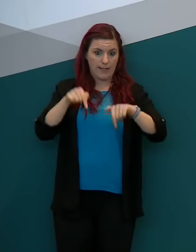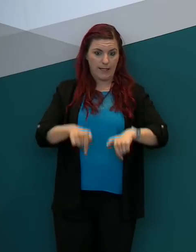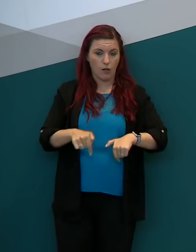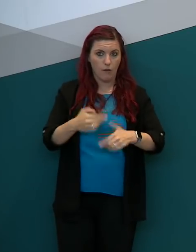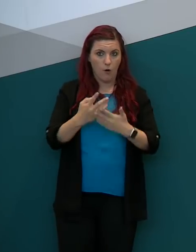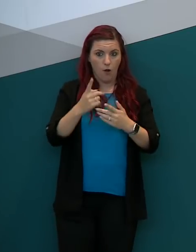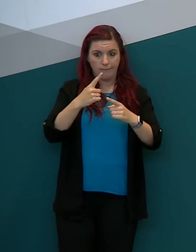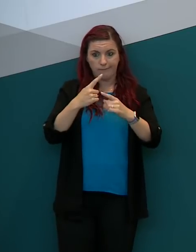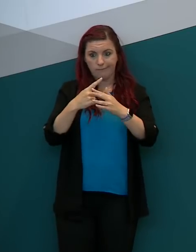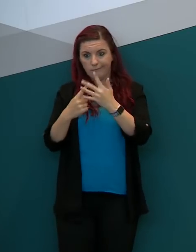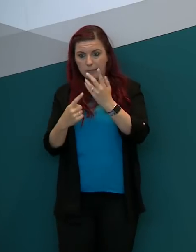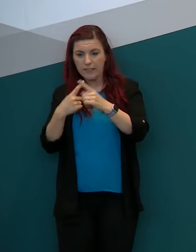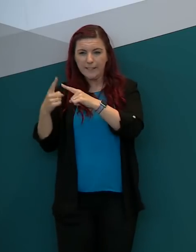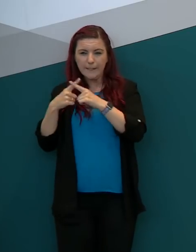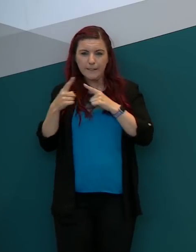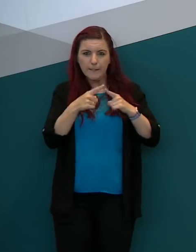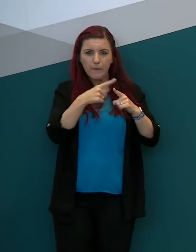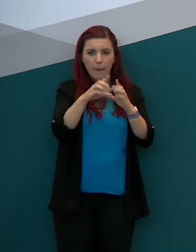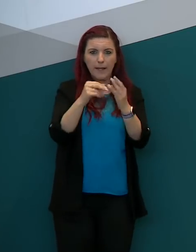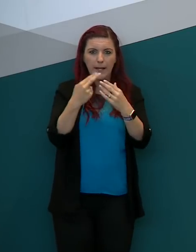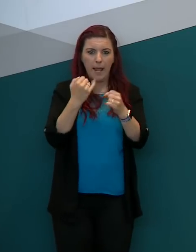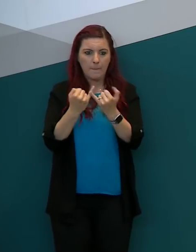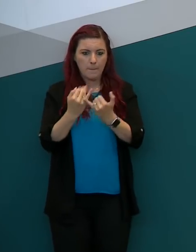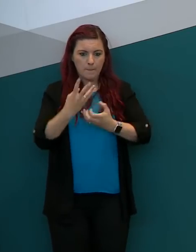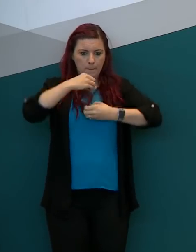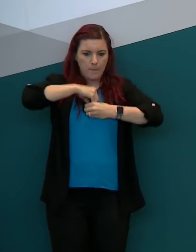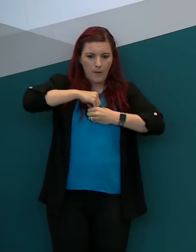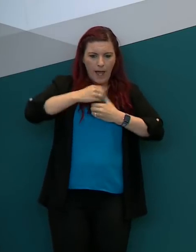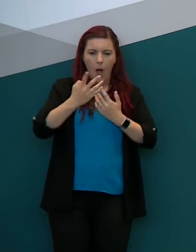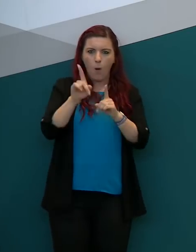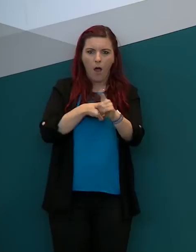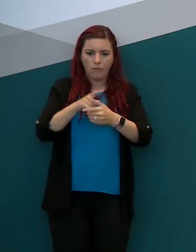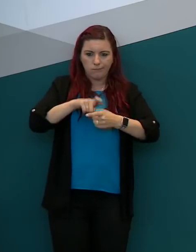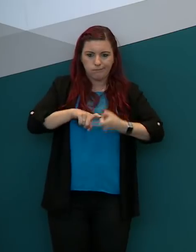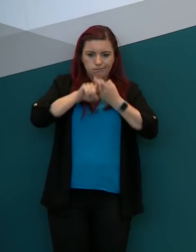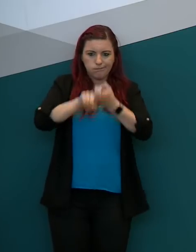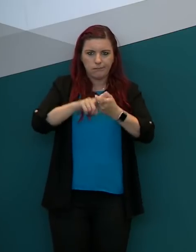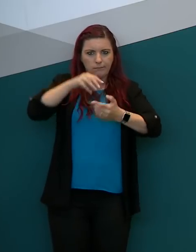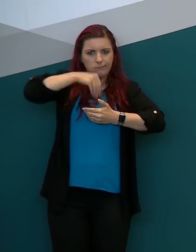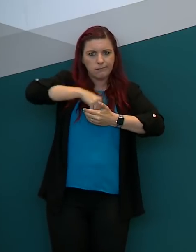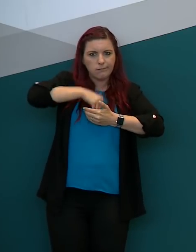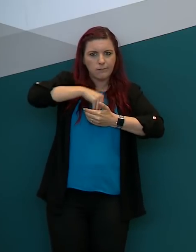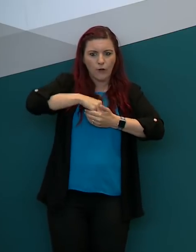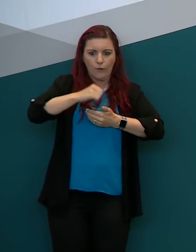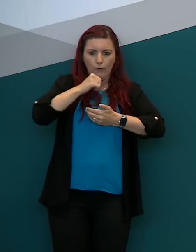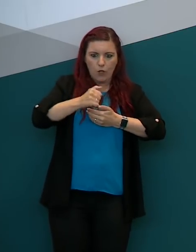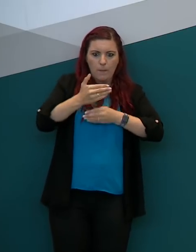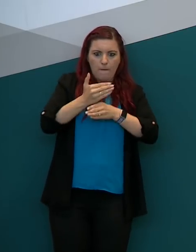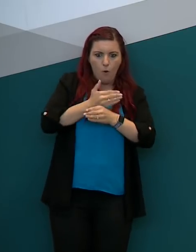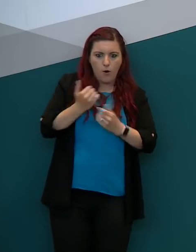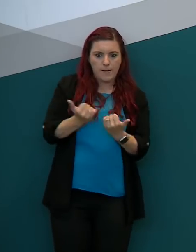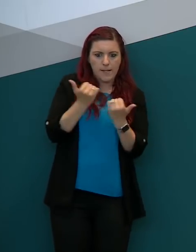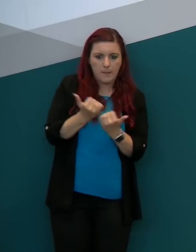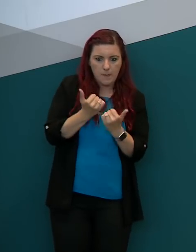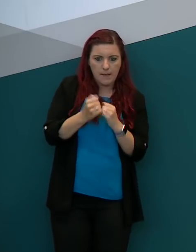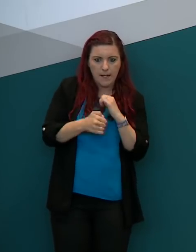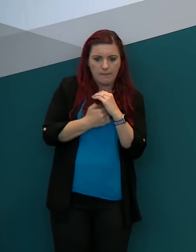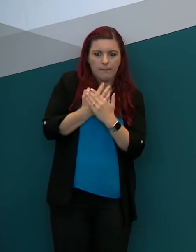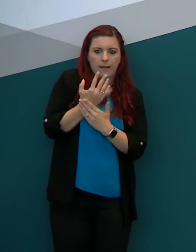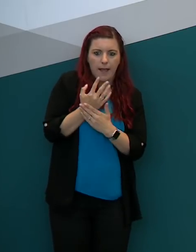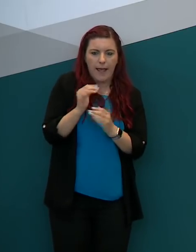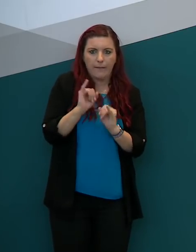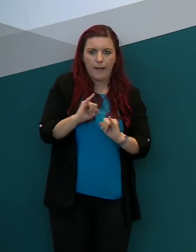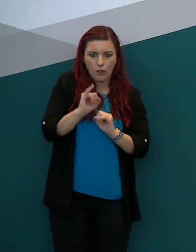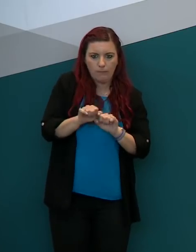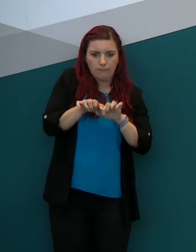the various different parameters, the incubation periods, the average incubation periods, the serial interval, and the period of infectivity